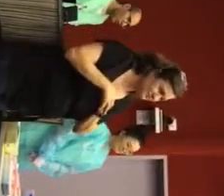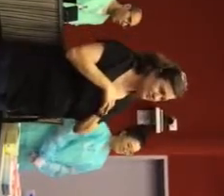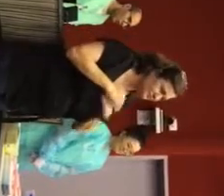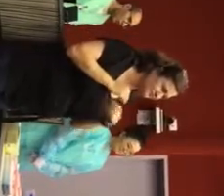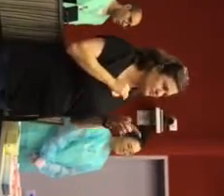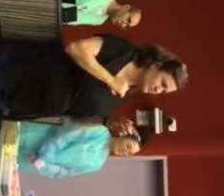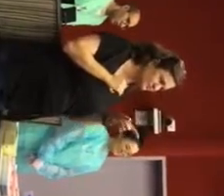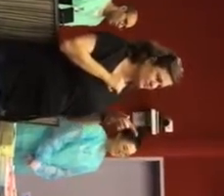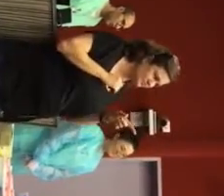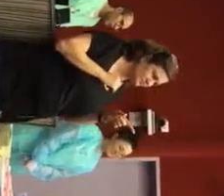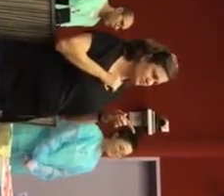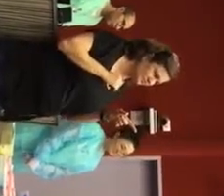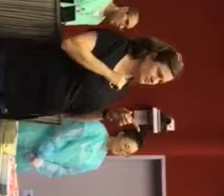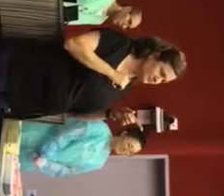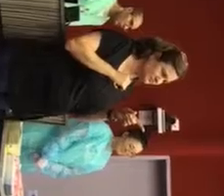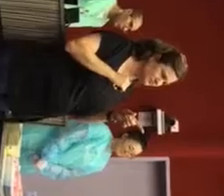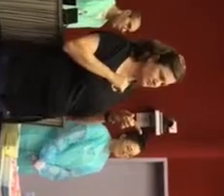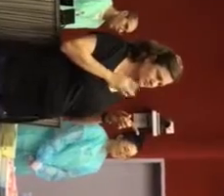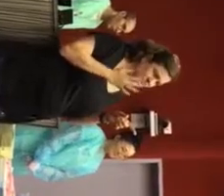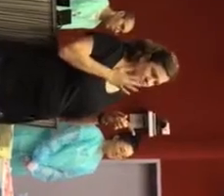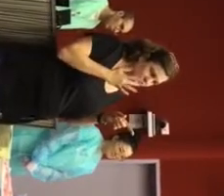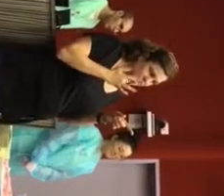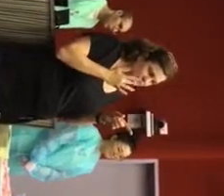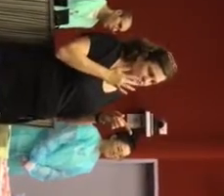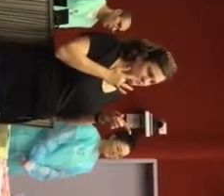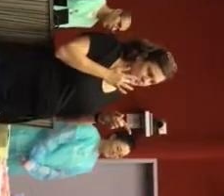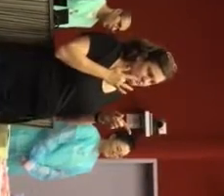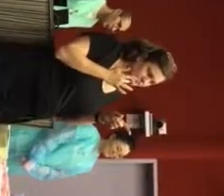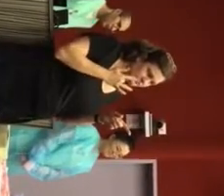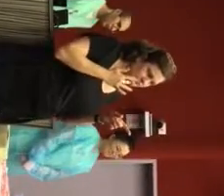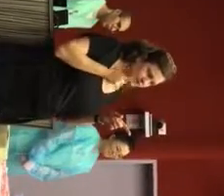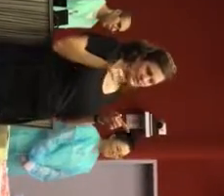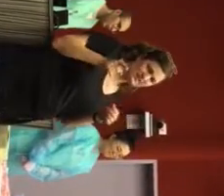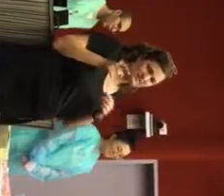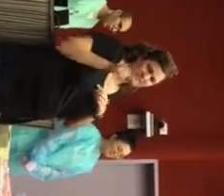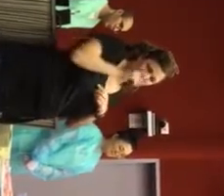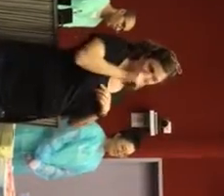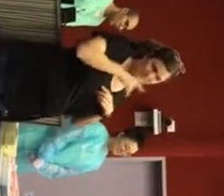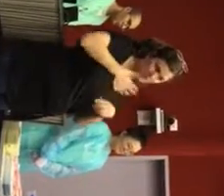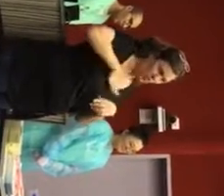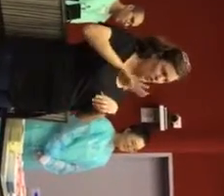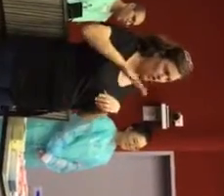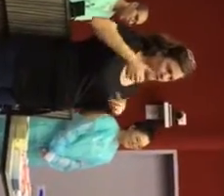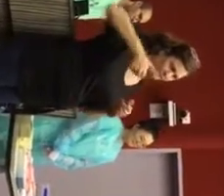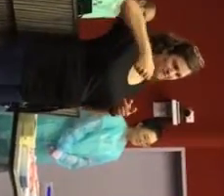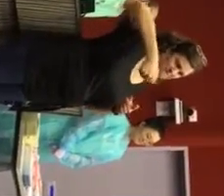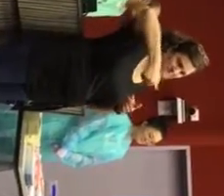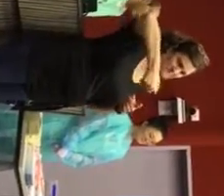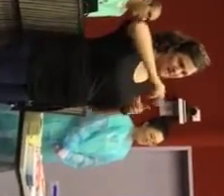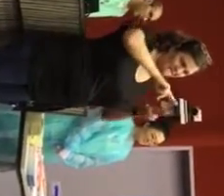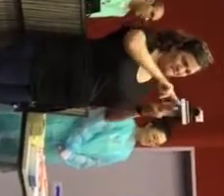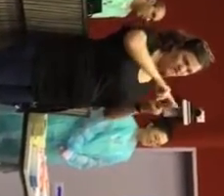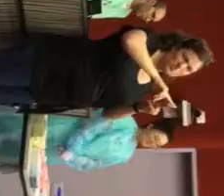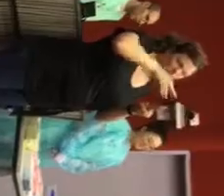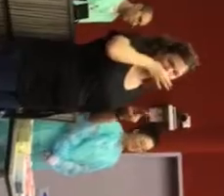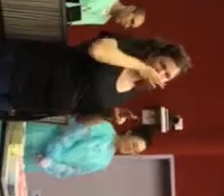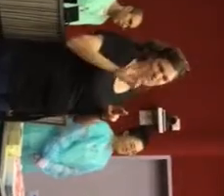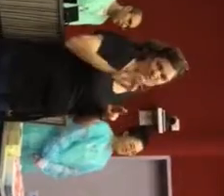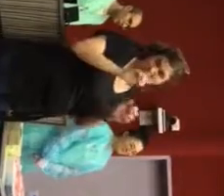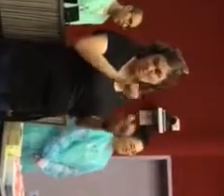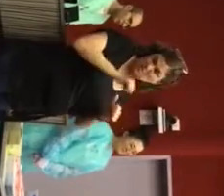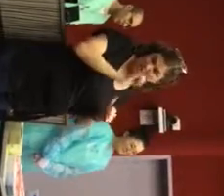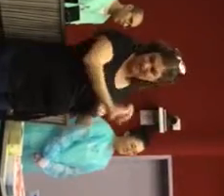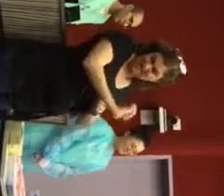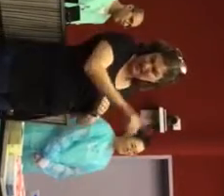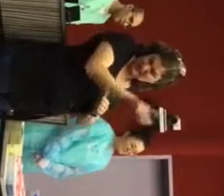fluoride if concentration. ever they choose to use the fluoride-free toothpaste, would it be okay